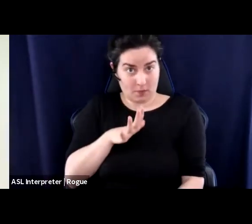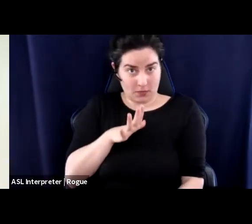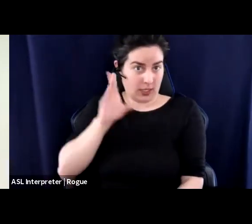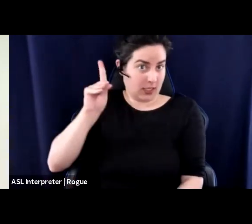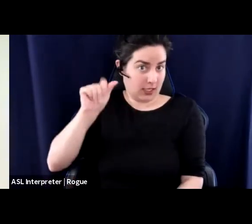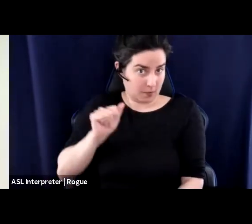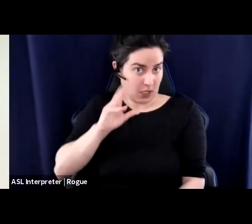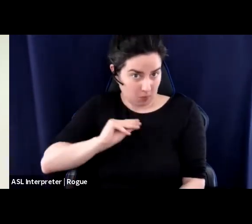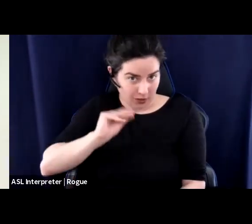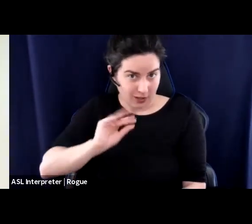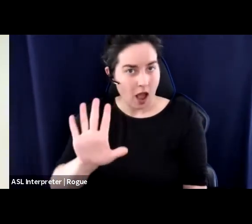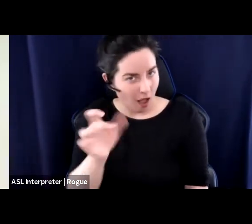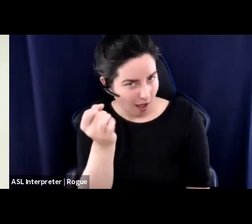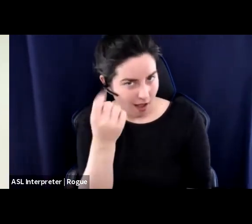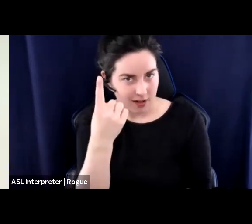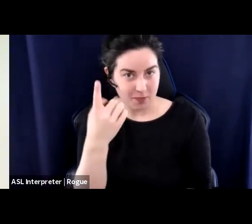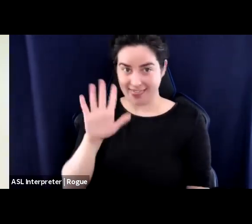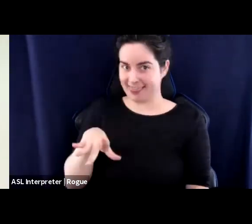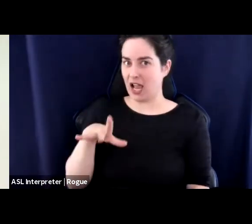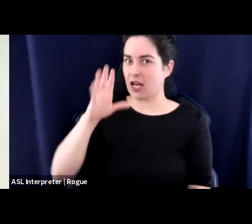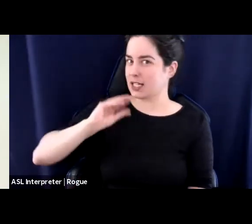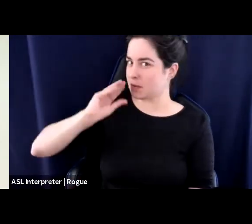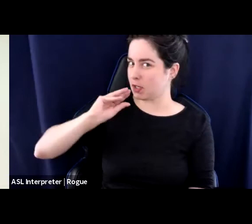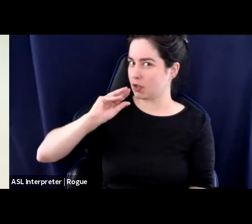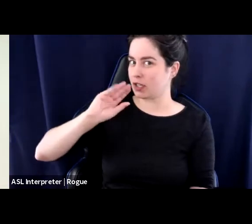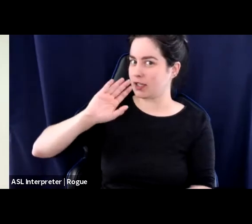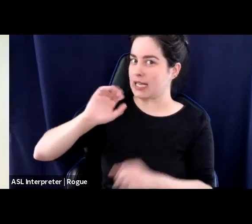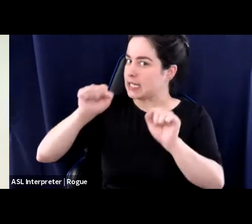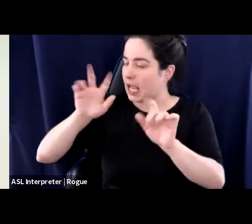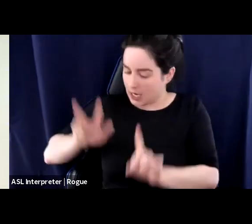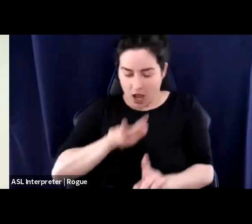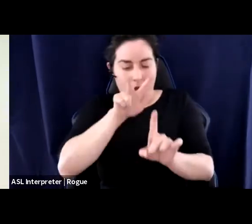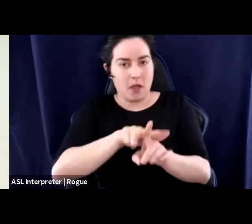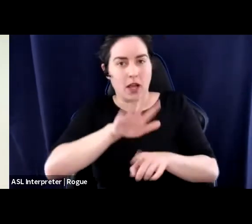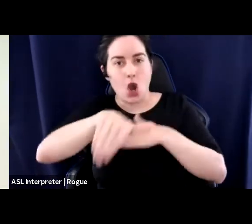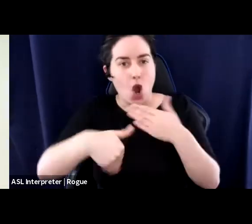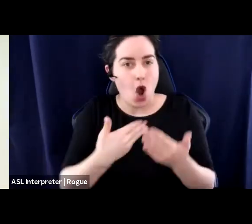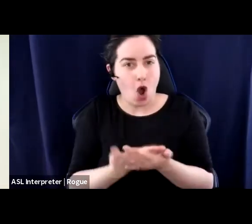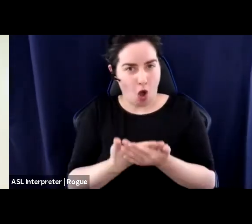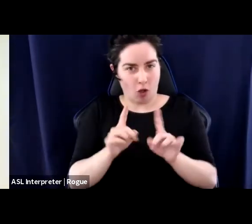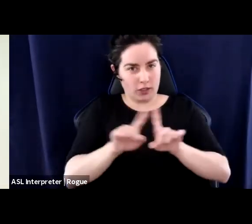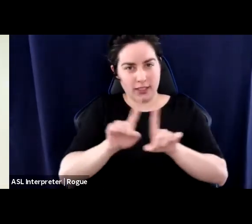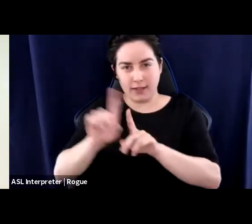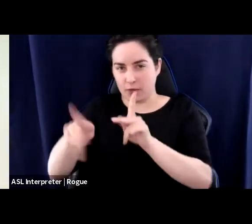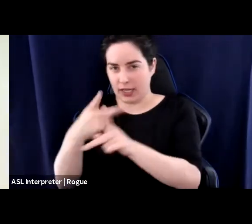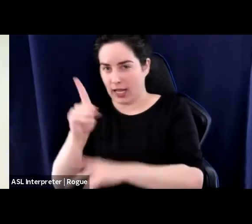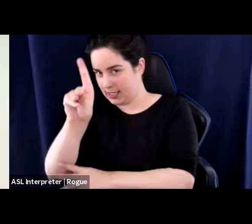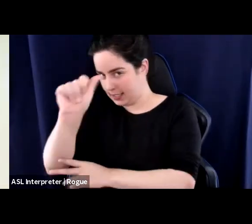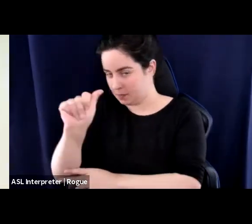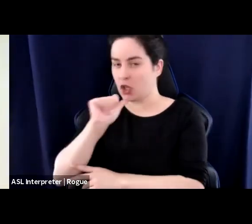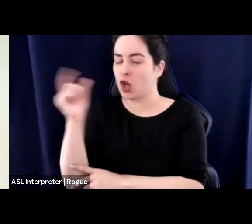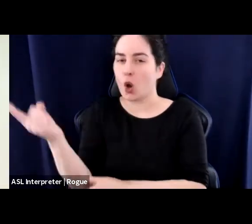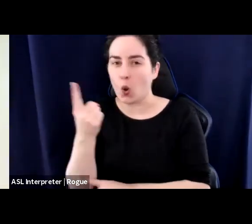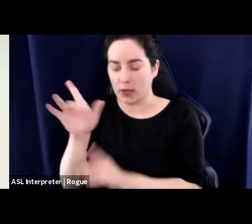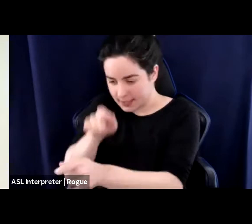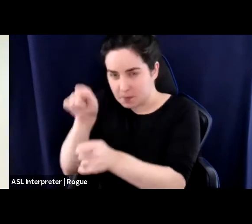be understood as being broadly applicable to all cases involving women with all different kinds of disabilities.